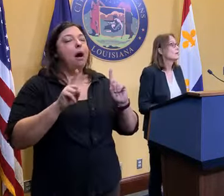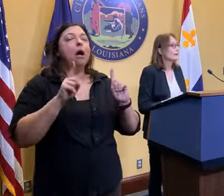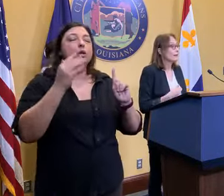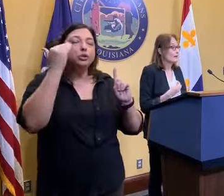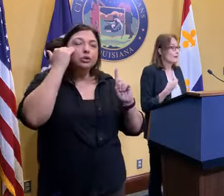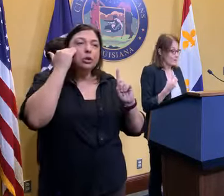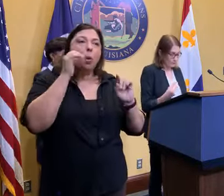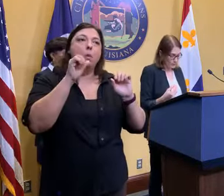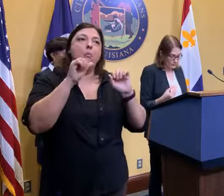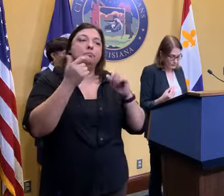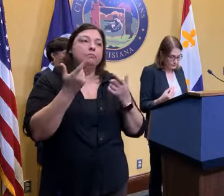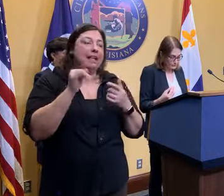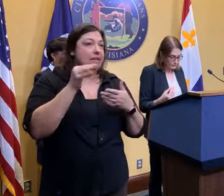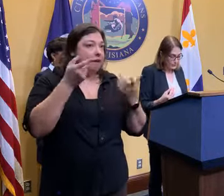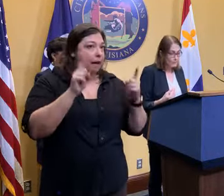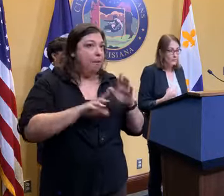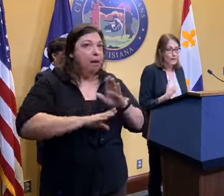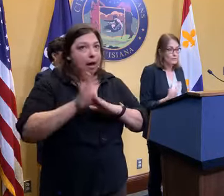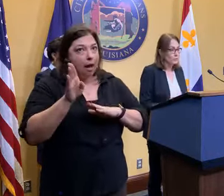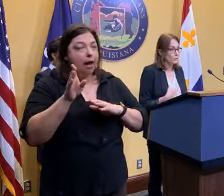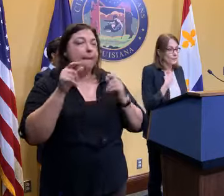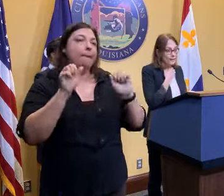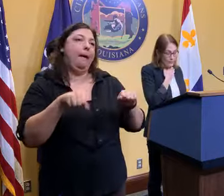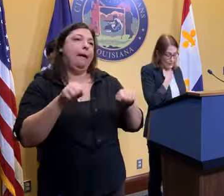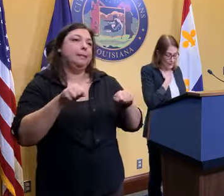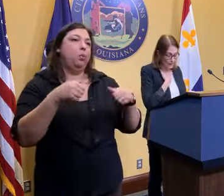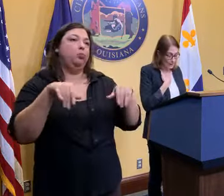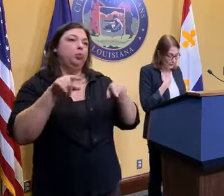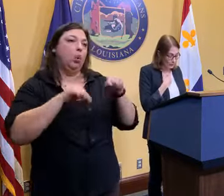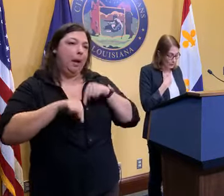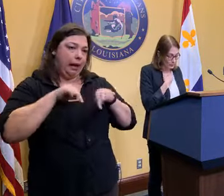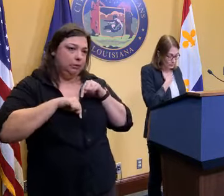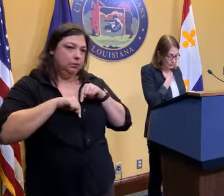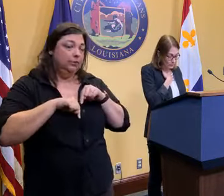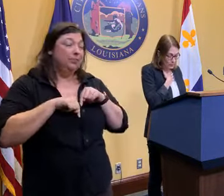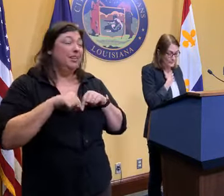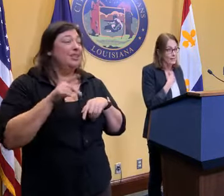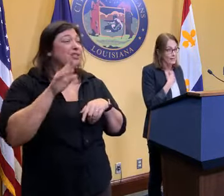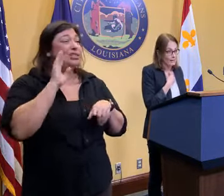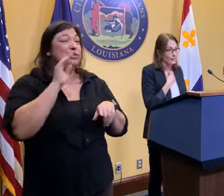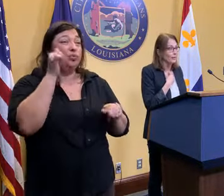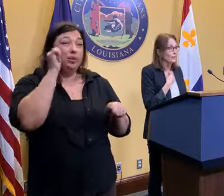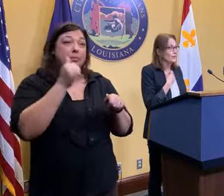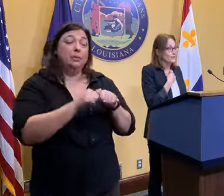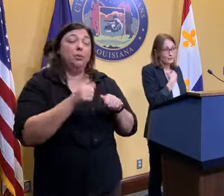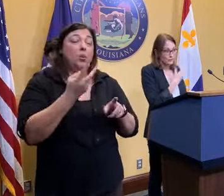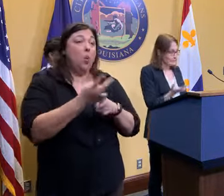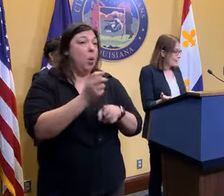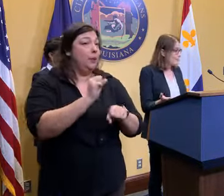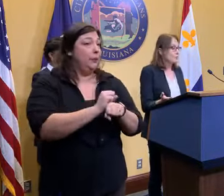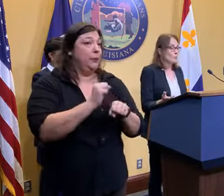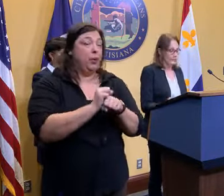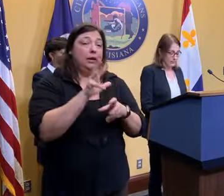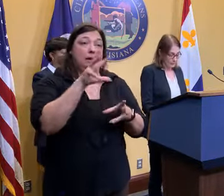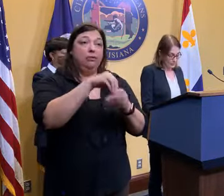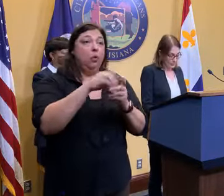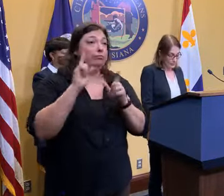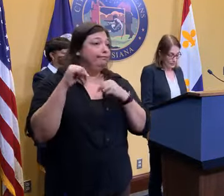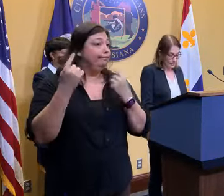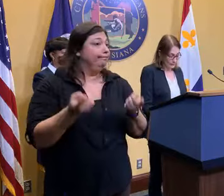expectation if we do. I just want to remind everybody how hard we've worked to get here. Everyone